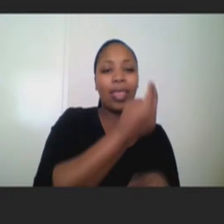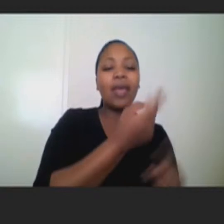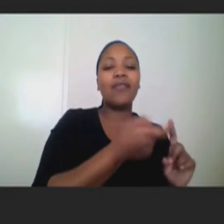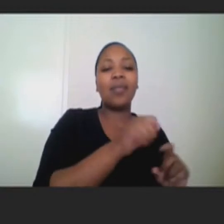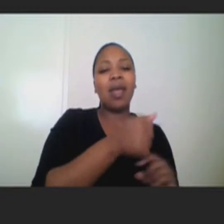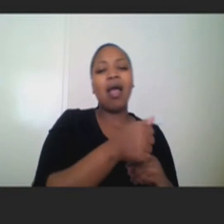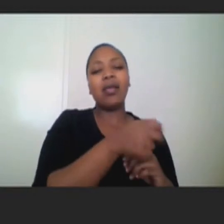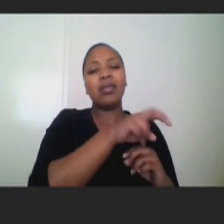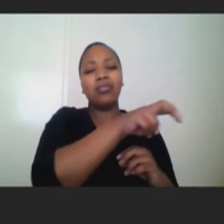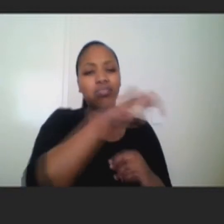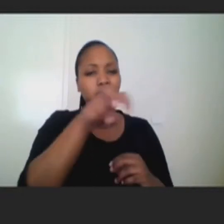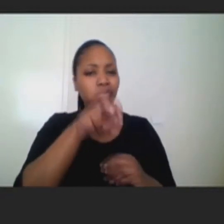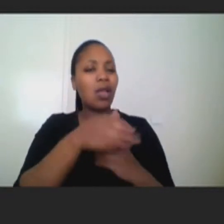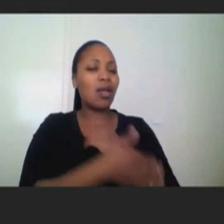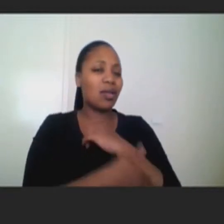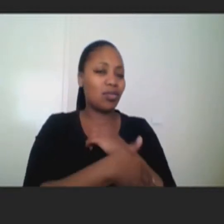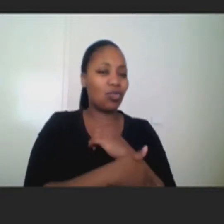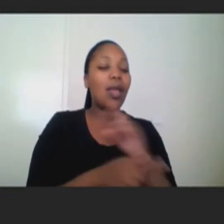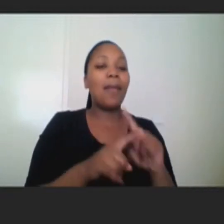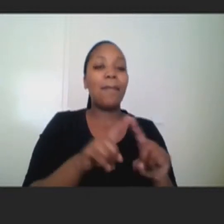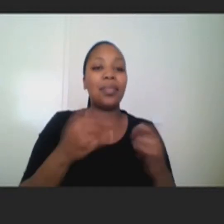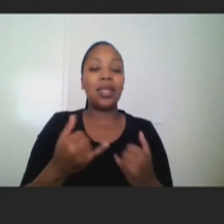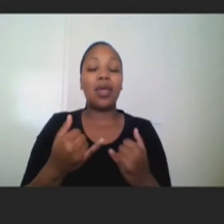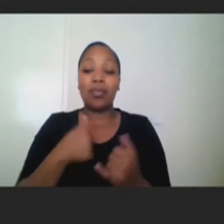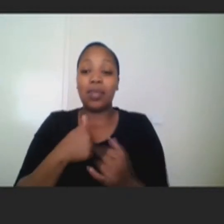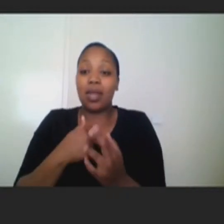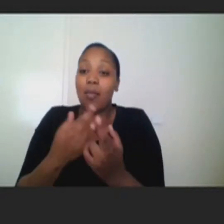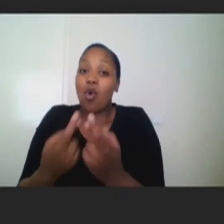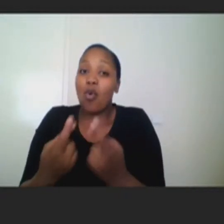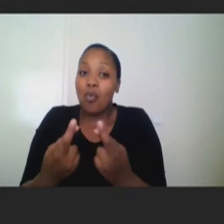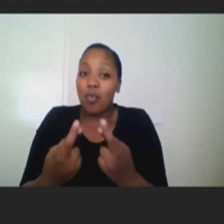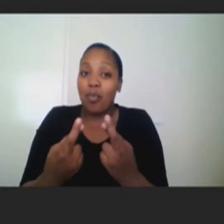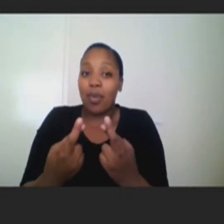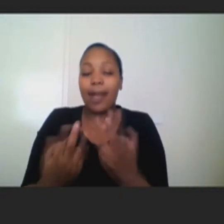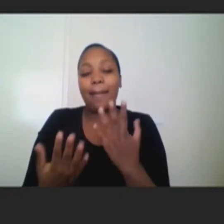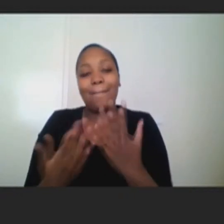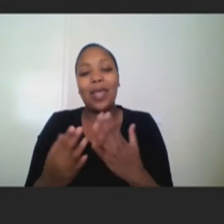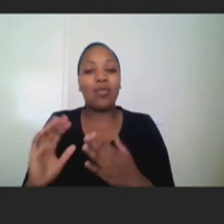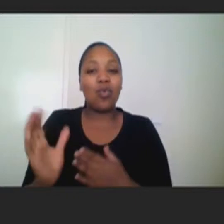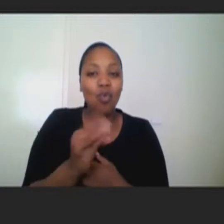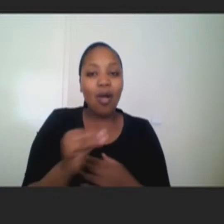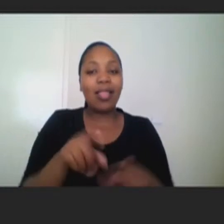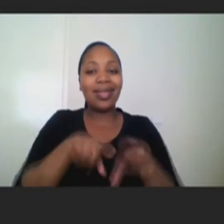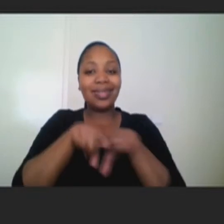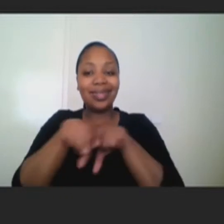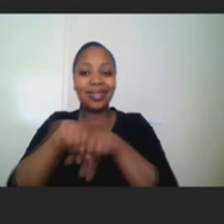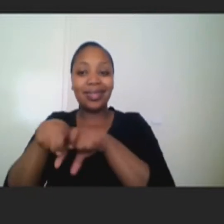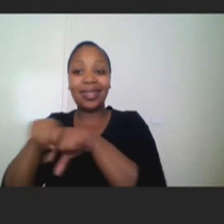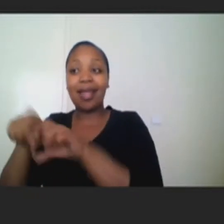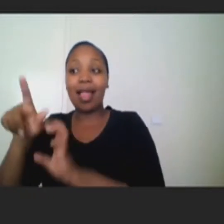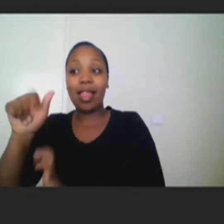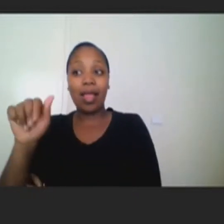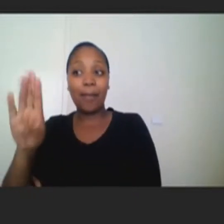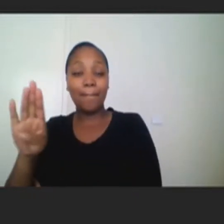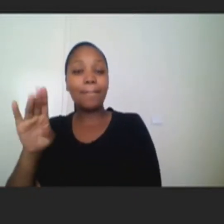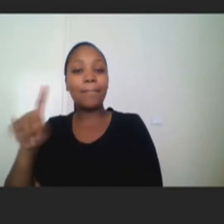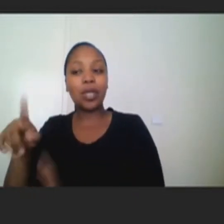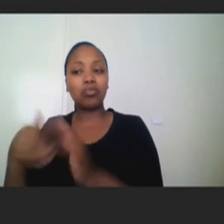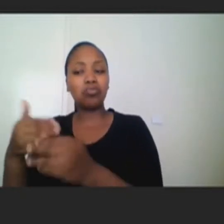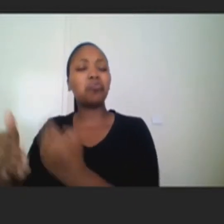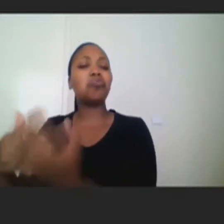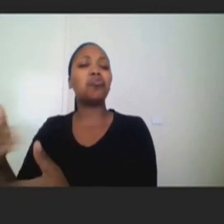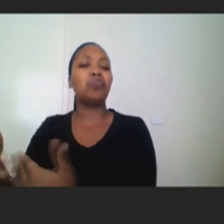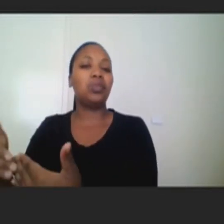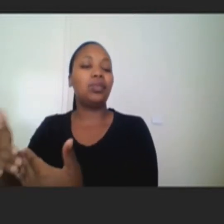think they were incubating. So I'm hoping these are still all the tests and laboratories that we are doing routinely. We know that they all